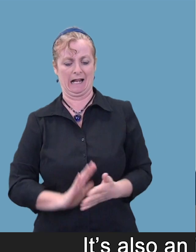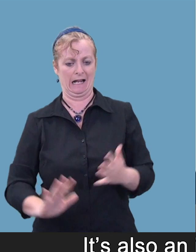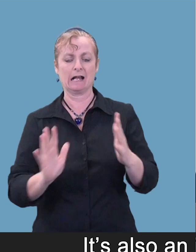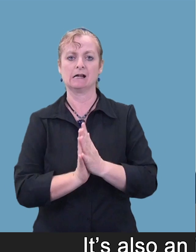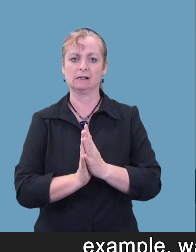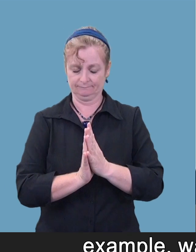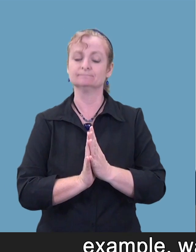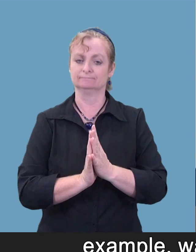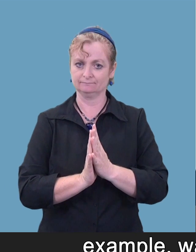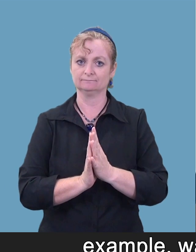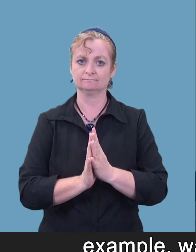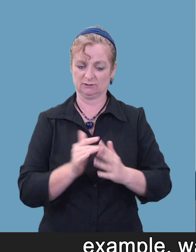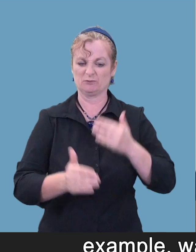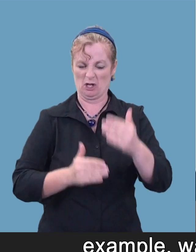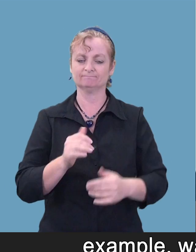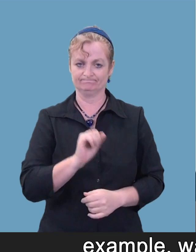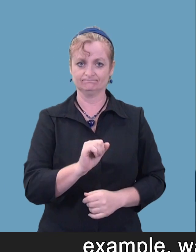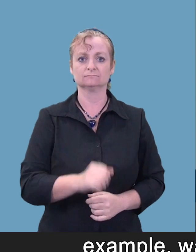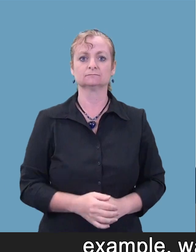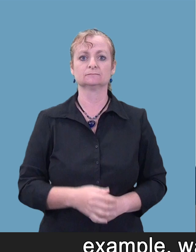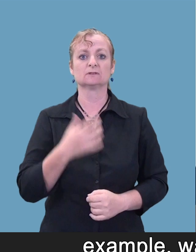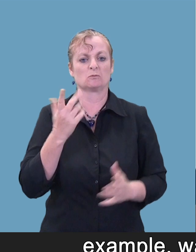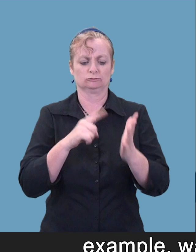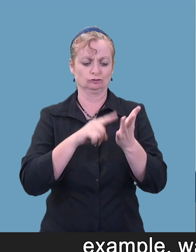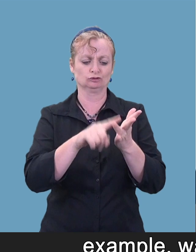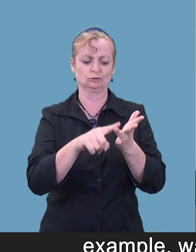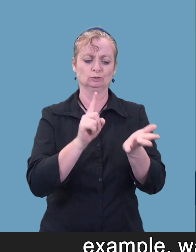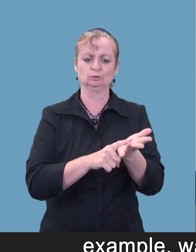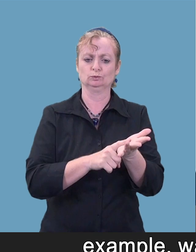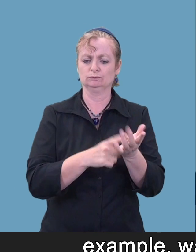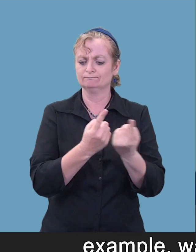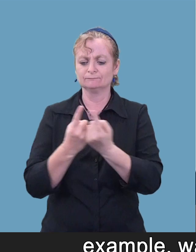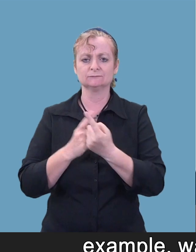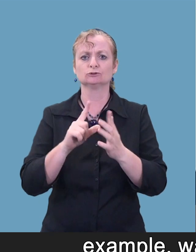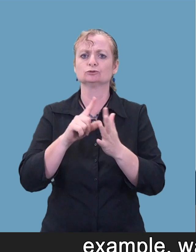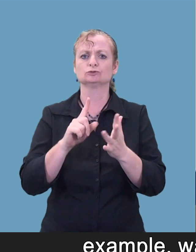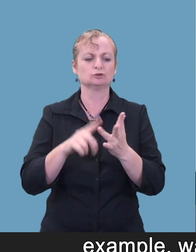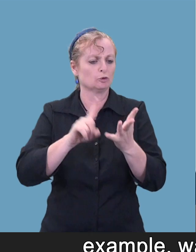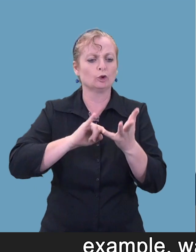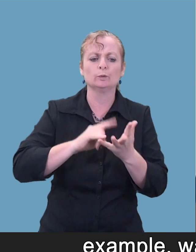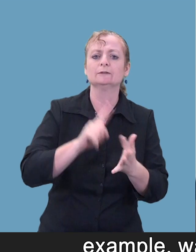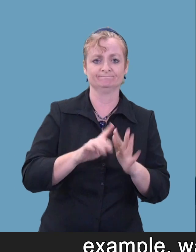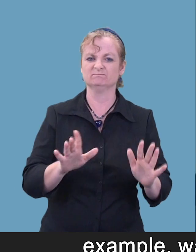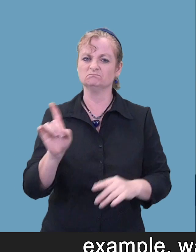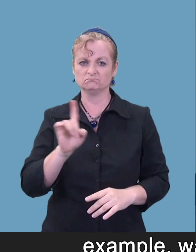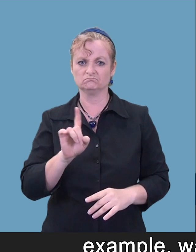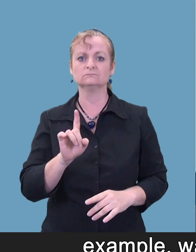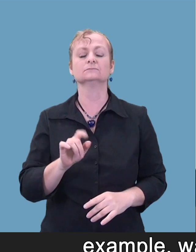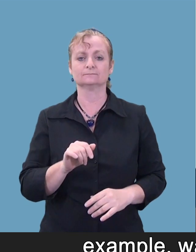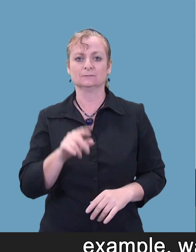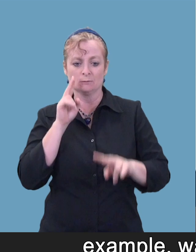if someone, for example, was going to copy a painting, they wouldn't